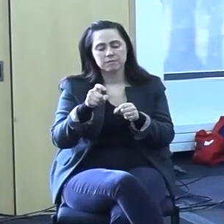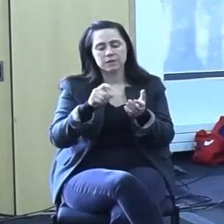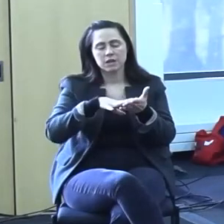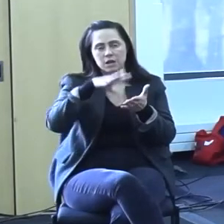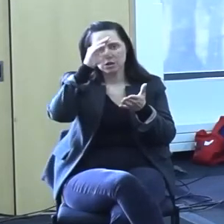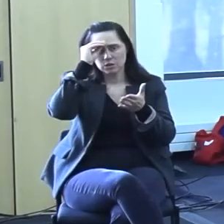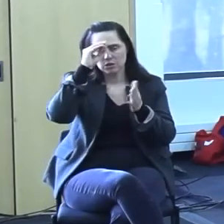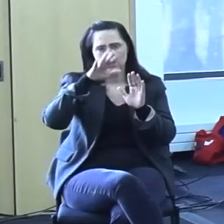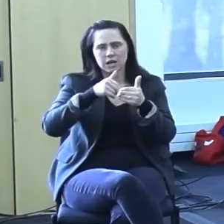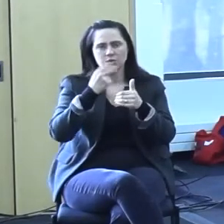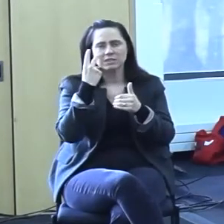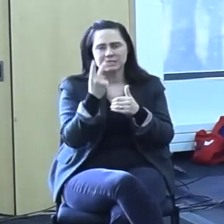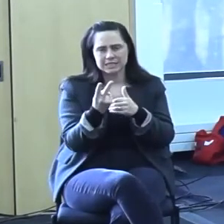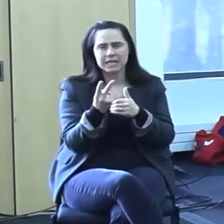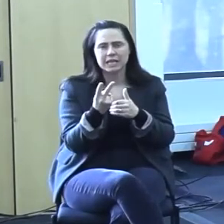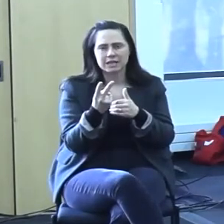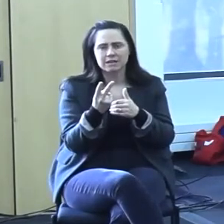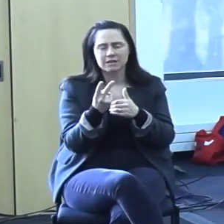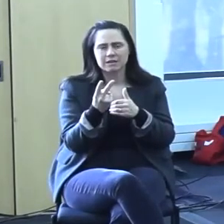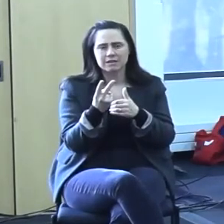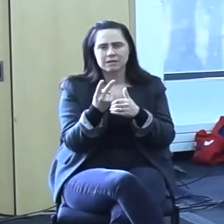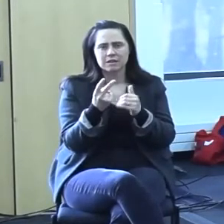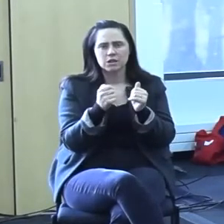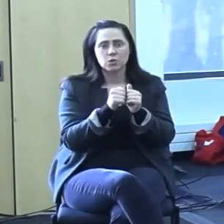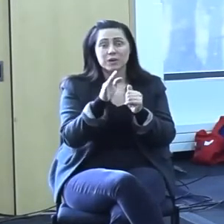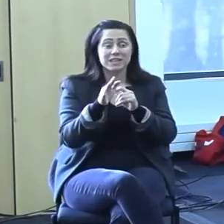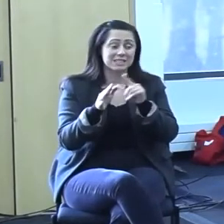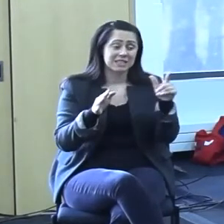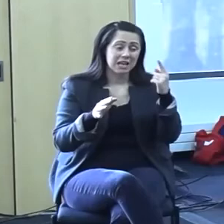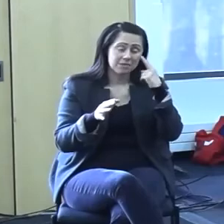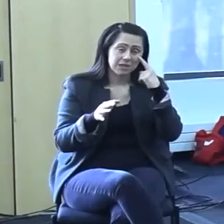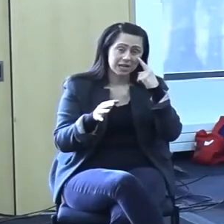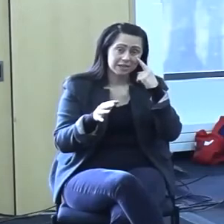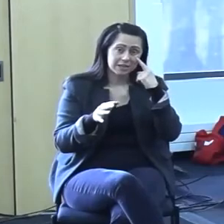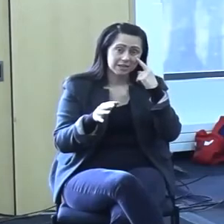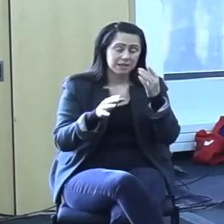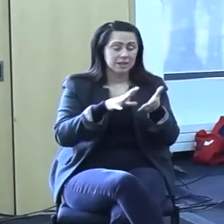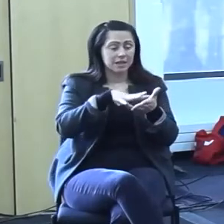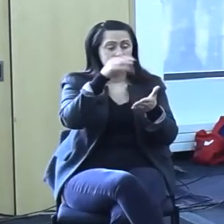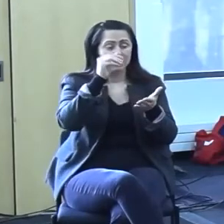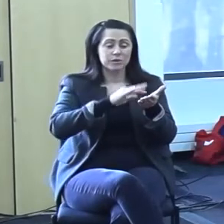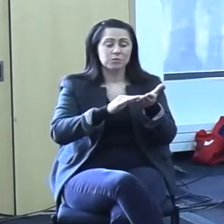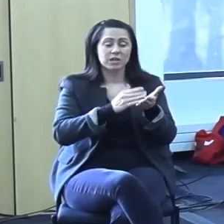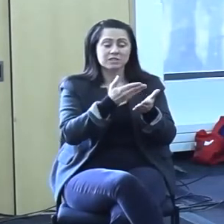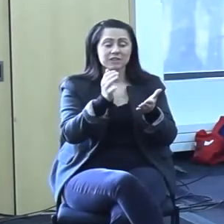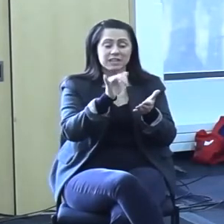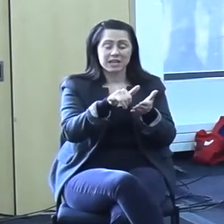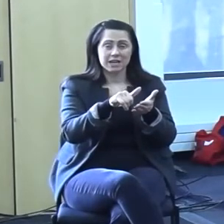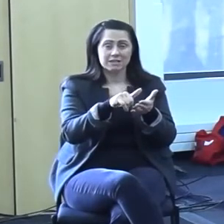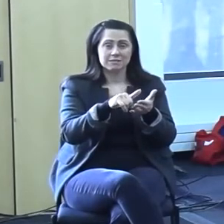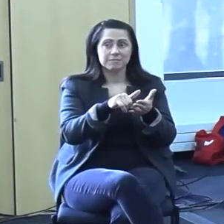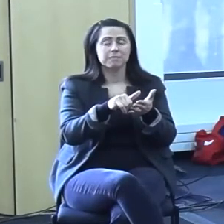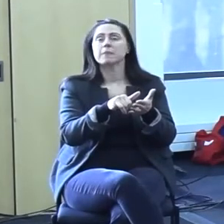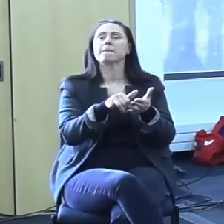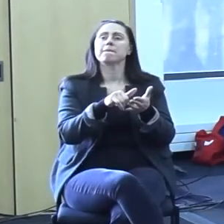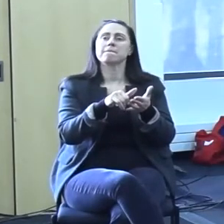learn how to see with his left eye and learn braille and stuff like that.